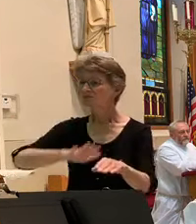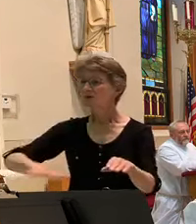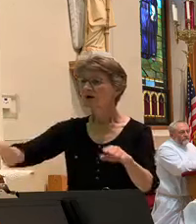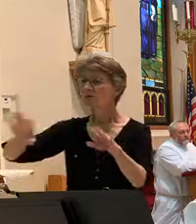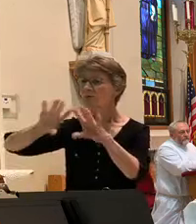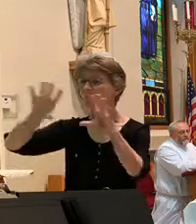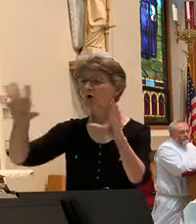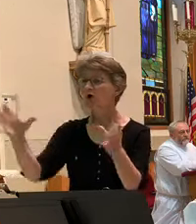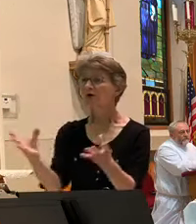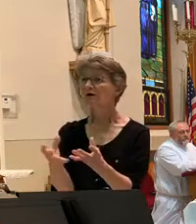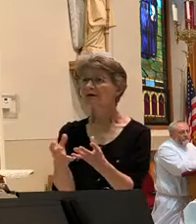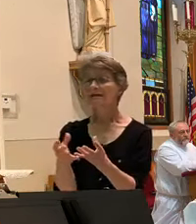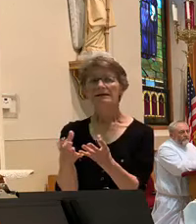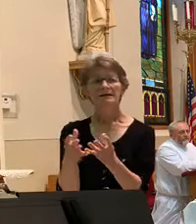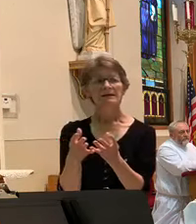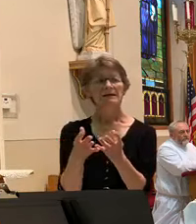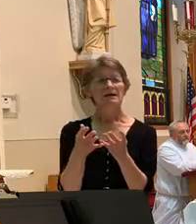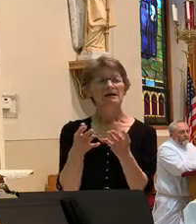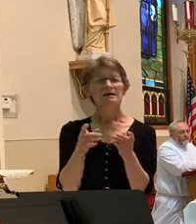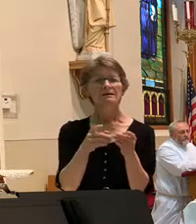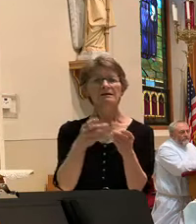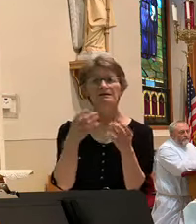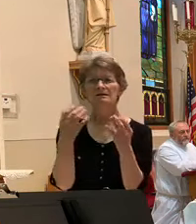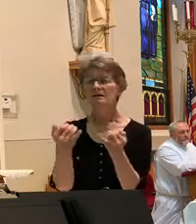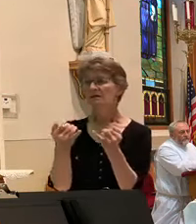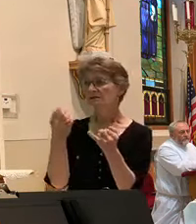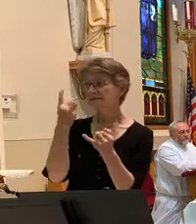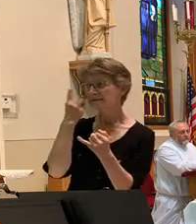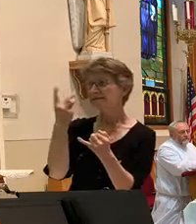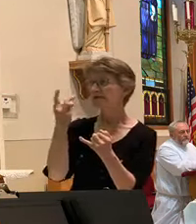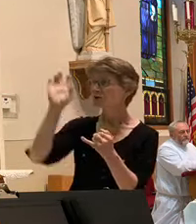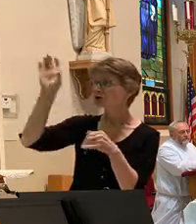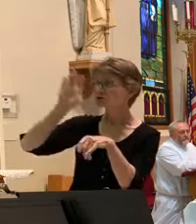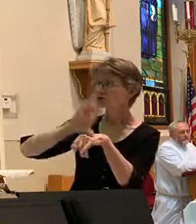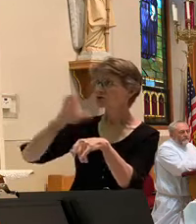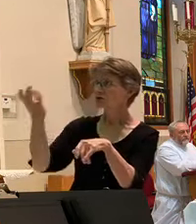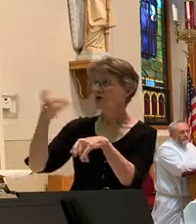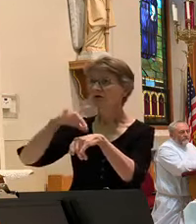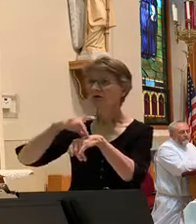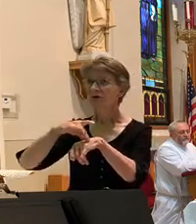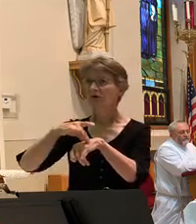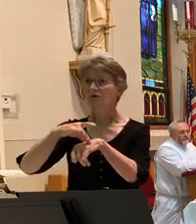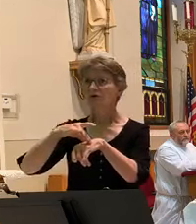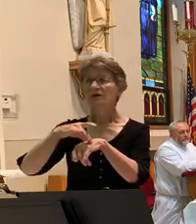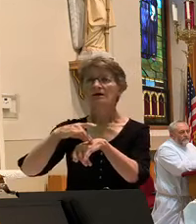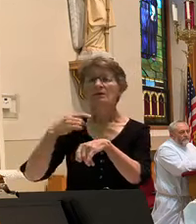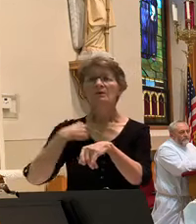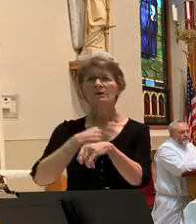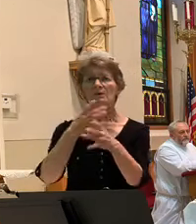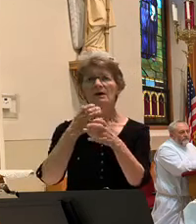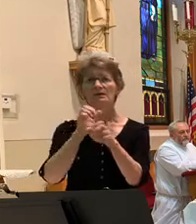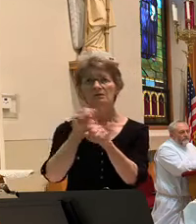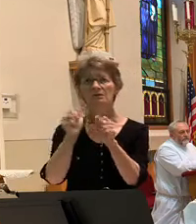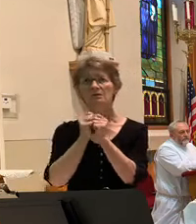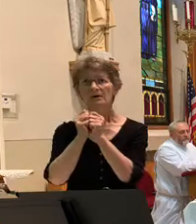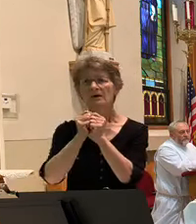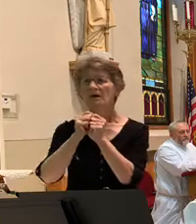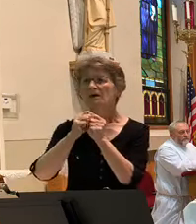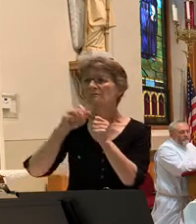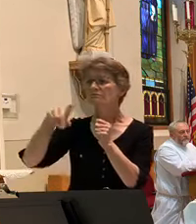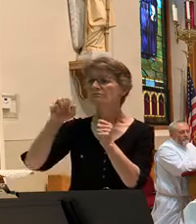world. Be pleased to confirm in faith and charity your pilgrim church on earth, with your servant Francis our